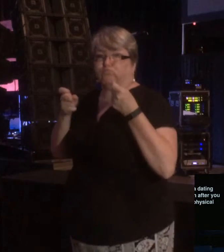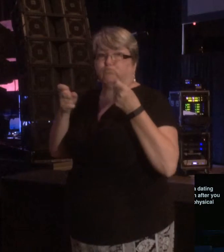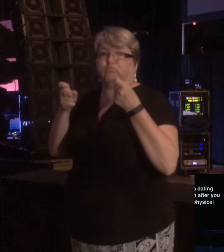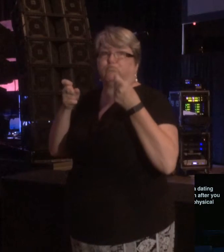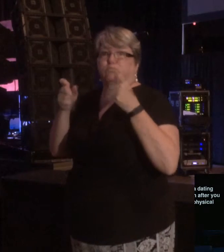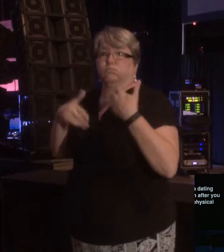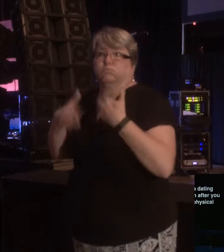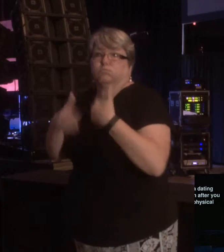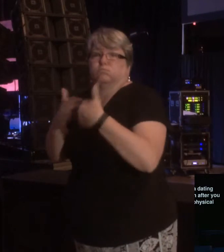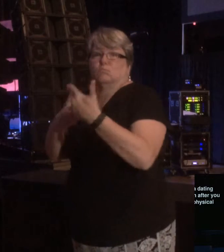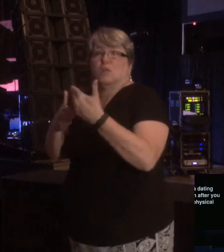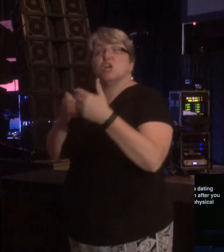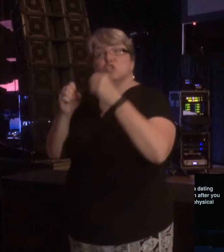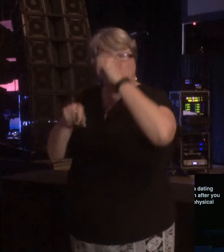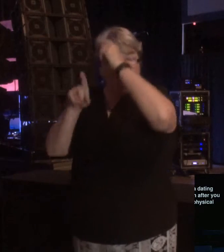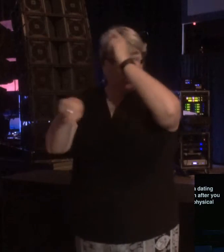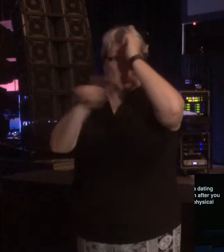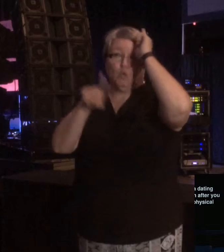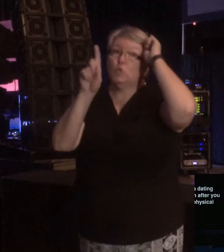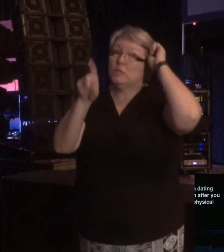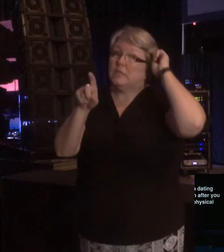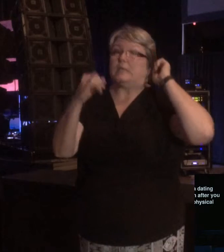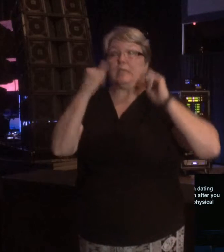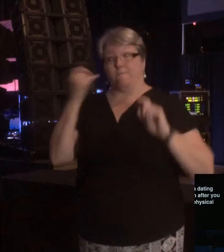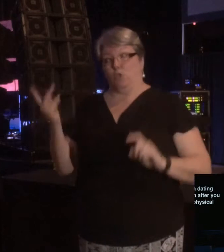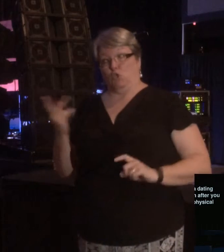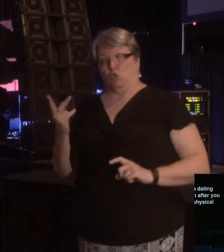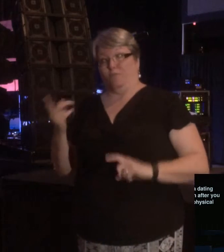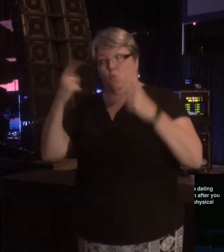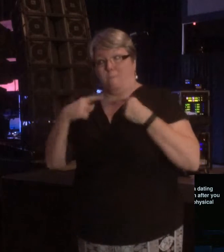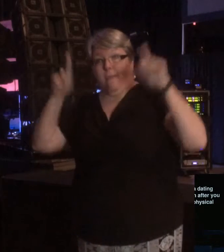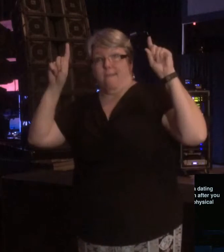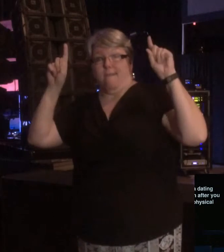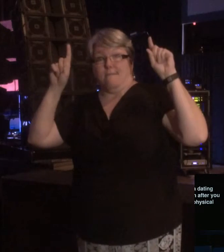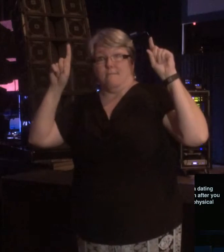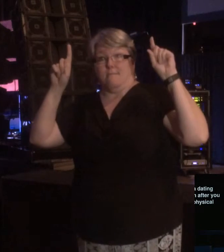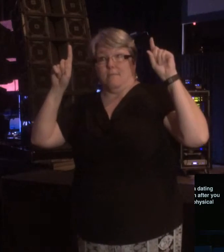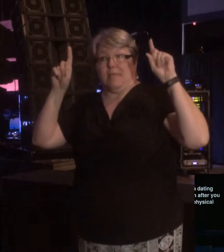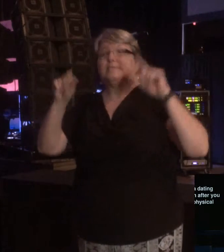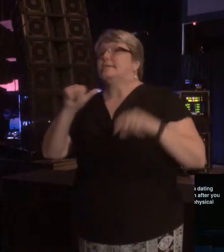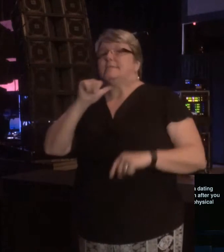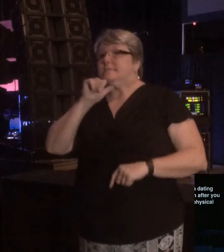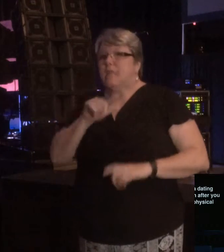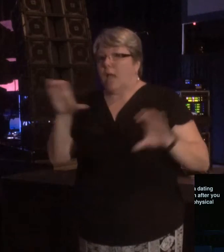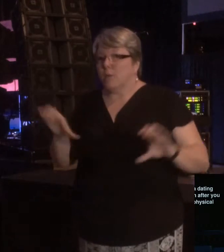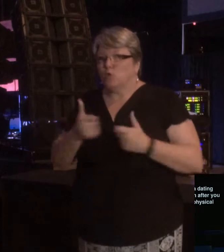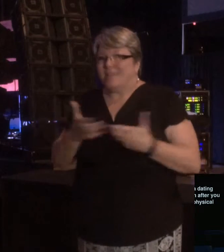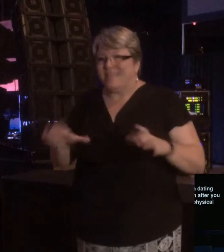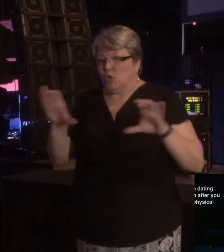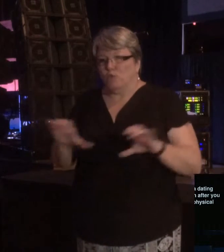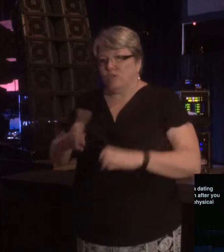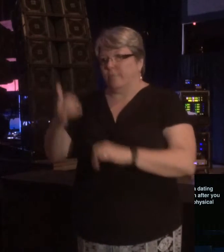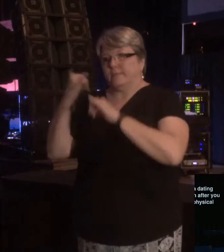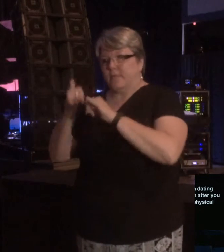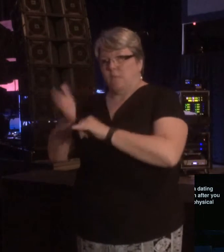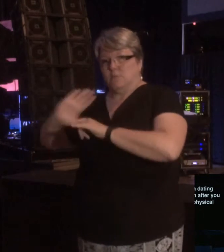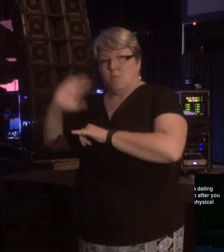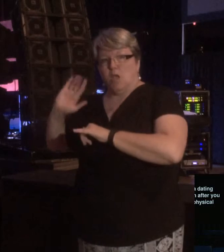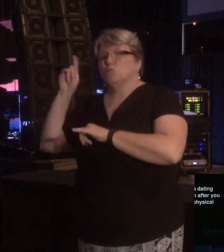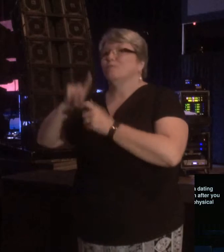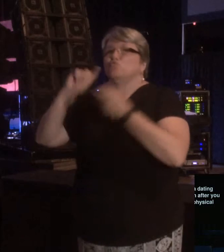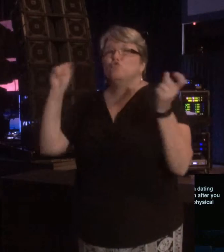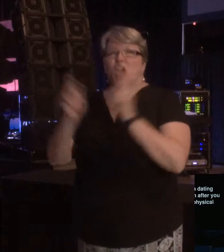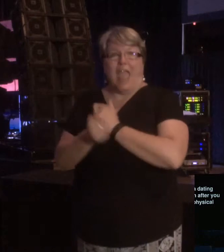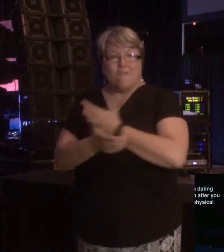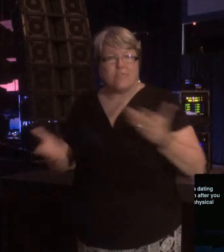my mind, in my heart, I closed the door to that relationship because I knew my heart could not take it anymore, and I